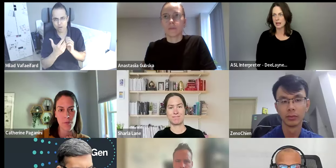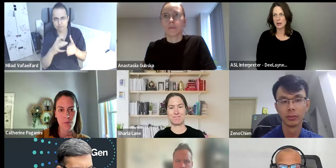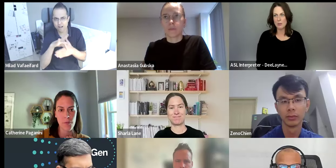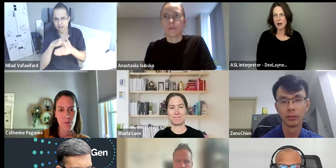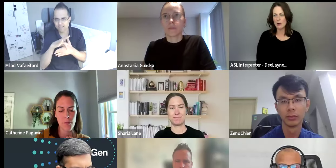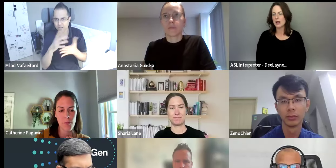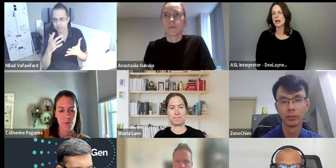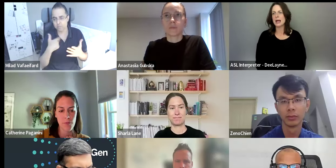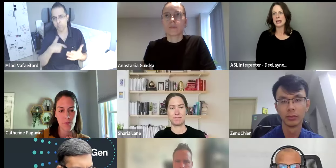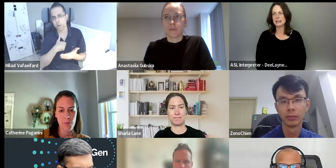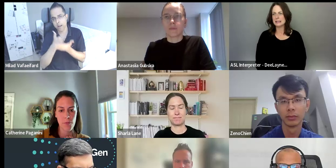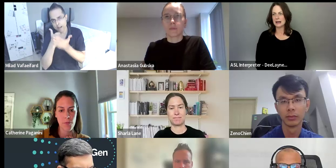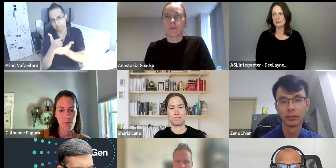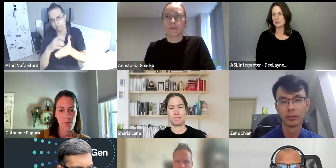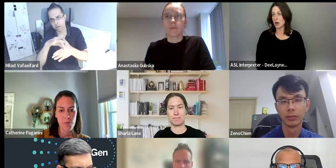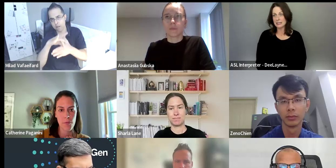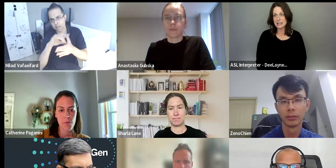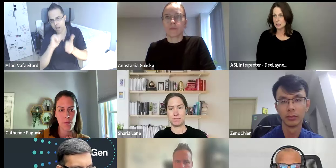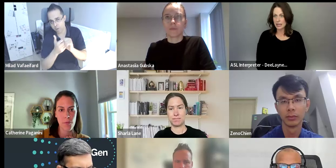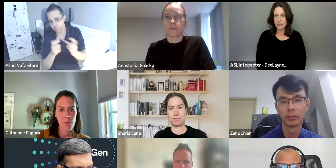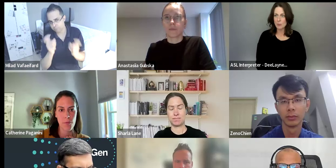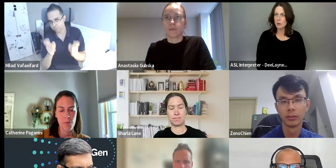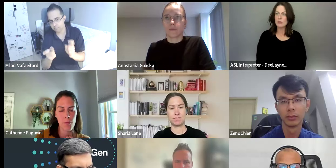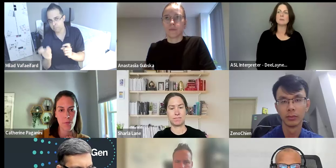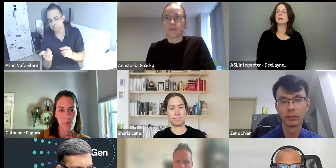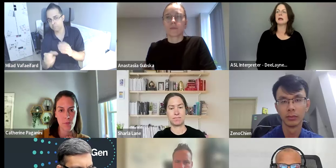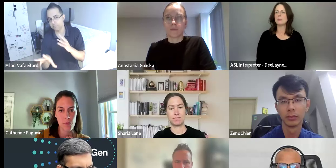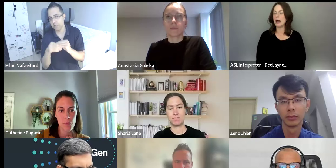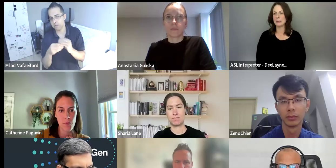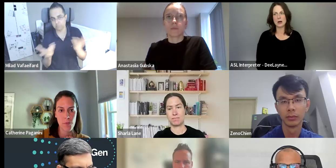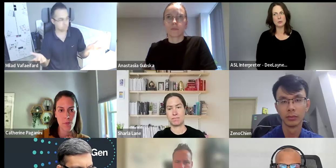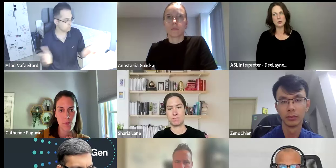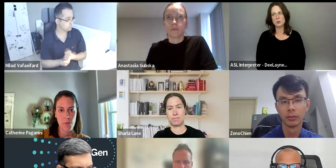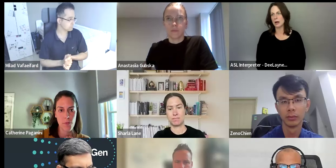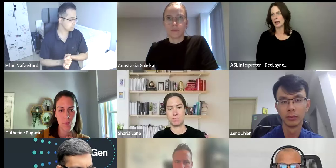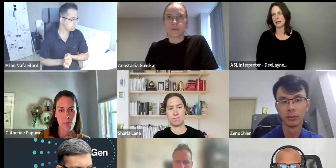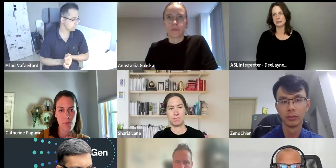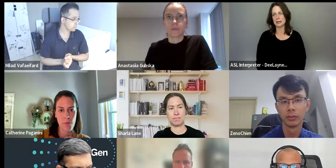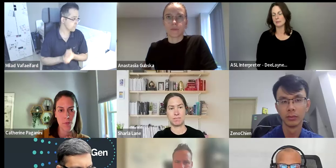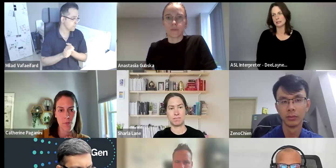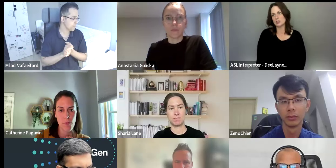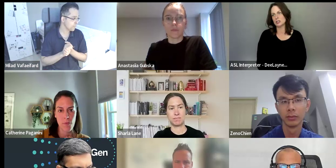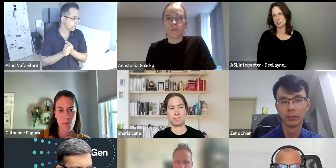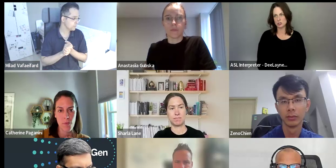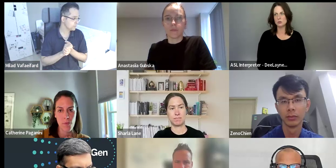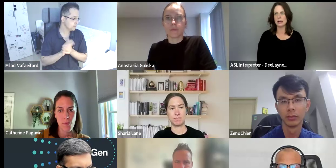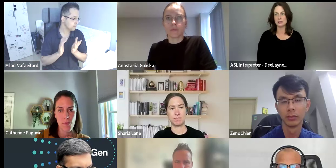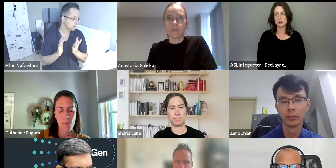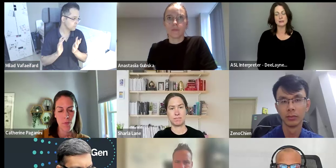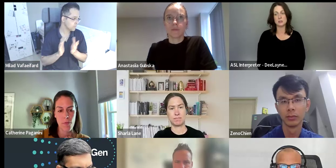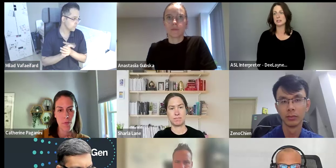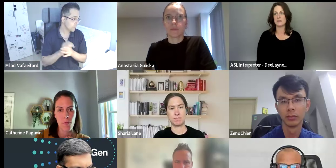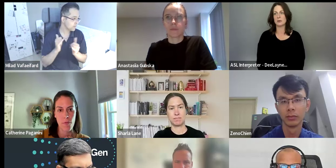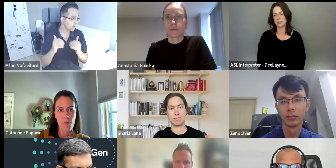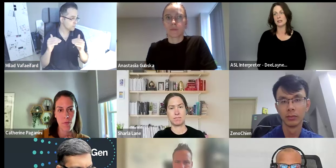it's something I know about. And if it's content that I can help you with, I'd be happy to help you and make suggestions to that. So